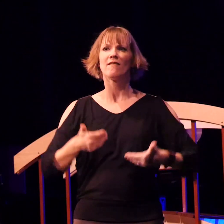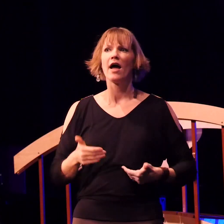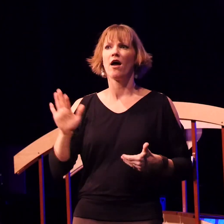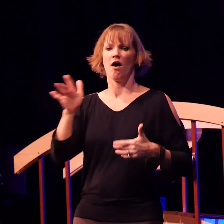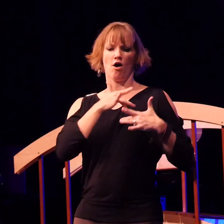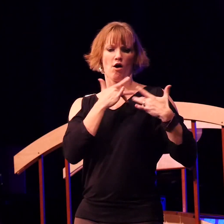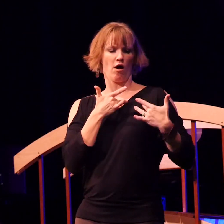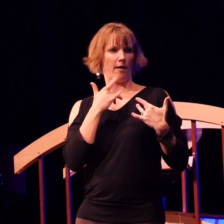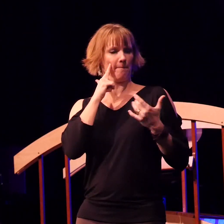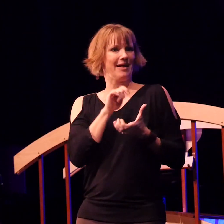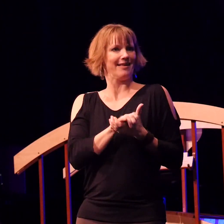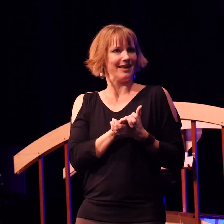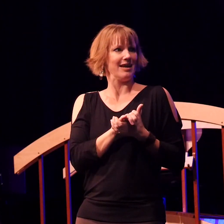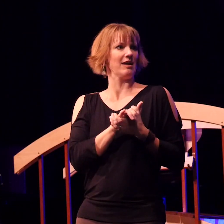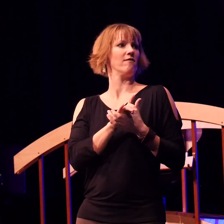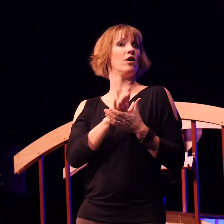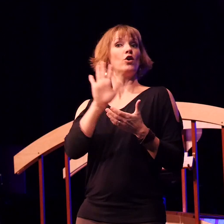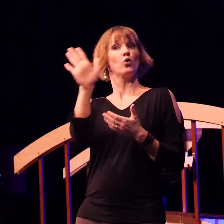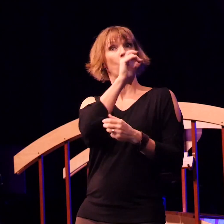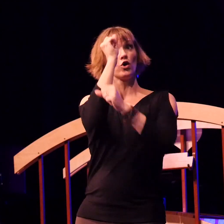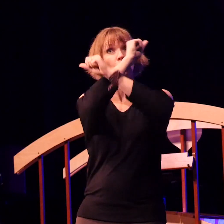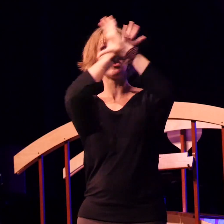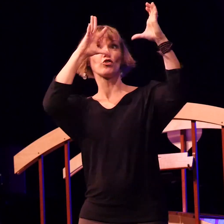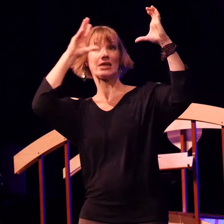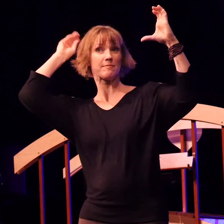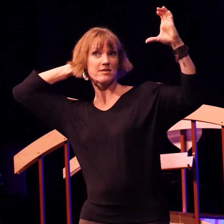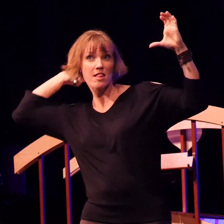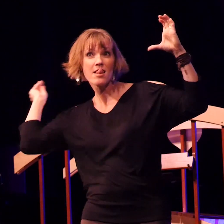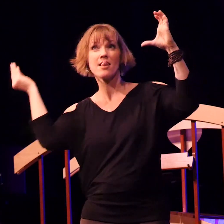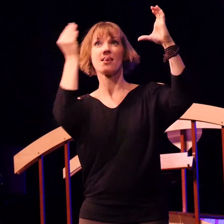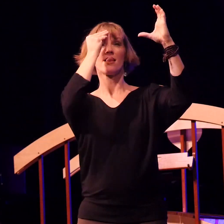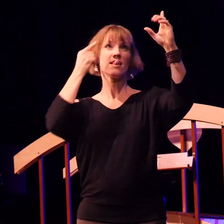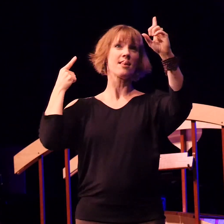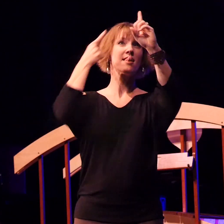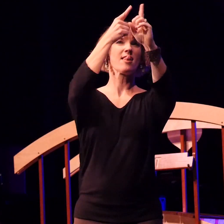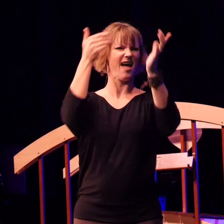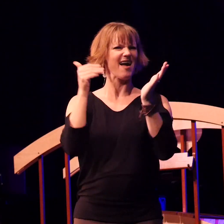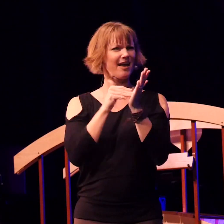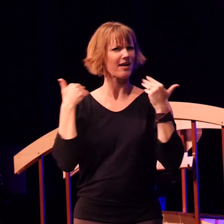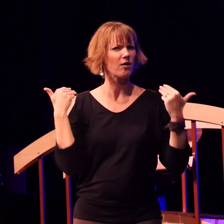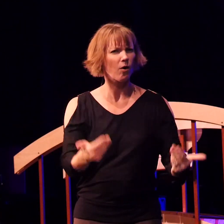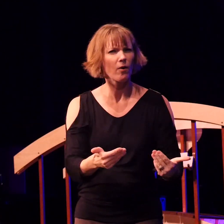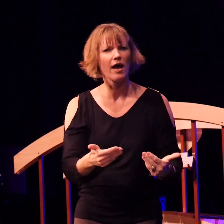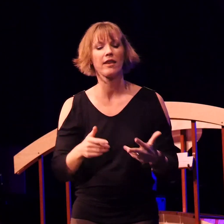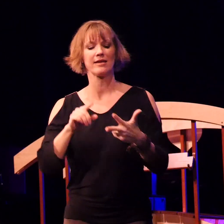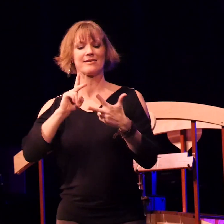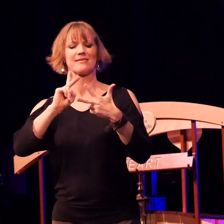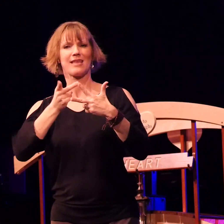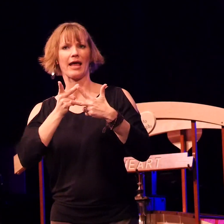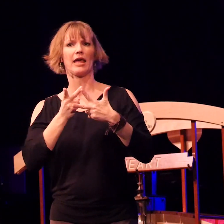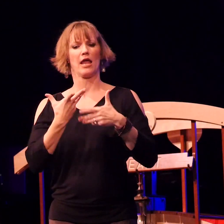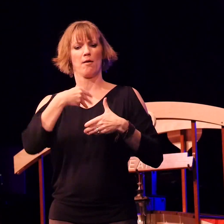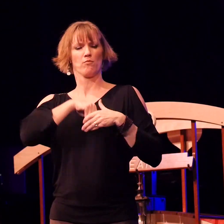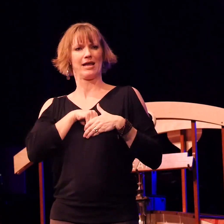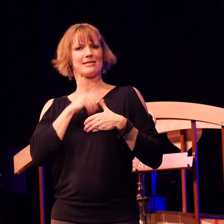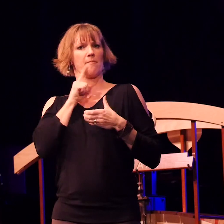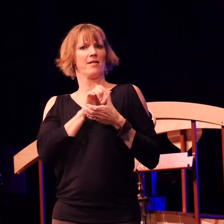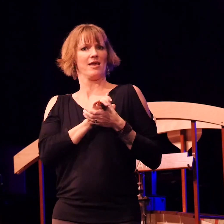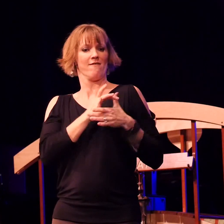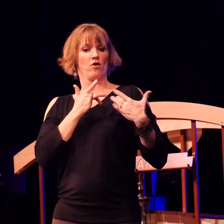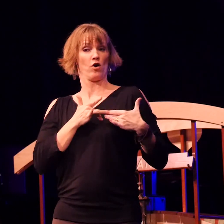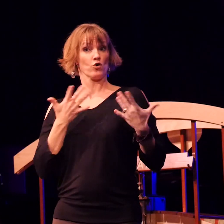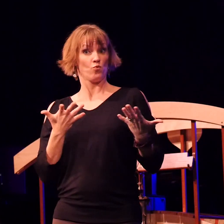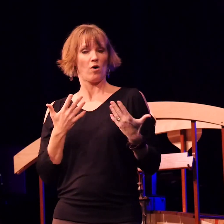heart to reclaim your dreams. And then secondly, I invite you to embrace a believing heart to risk